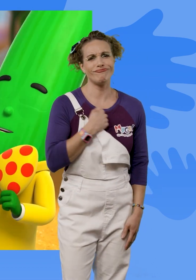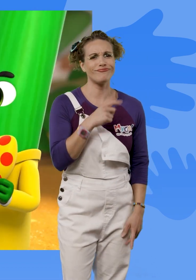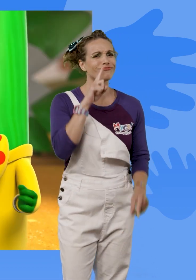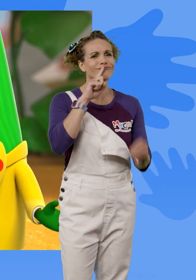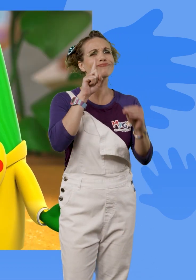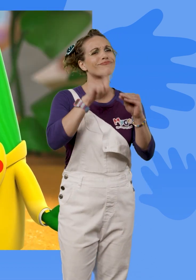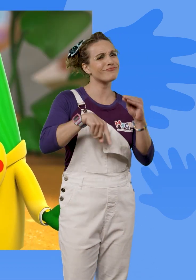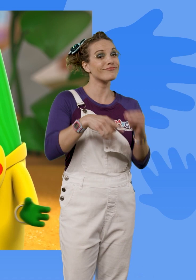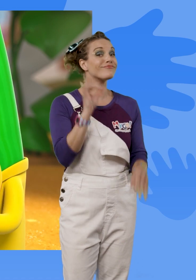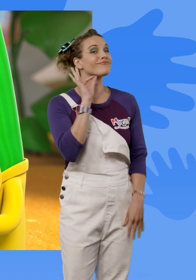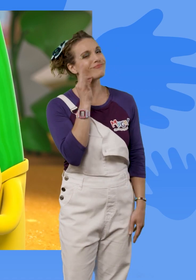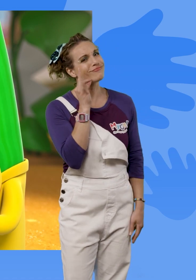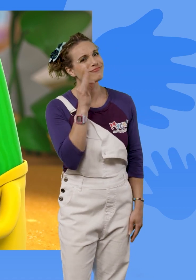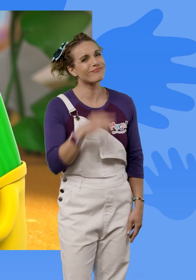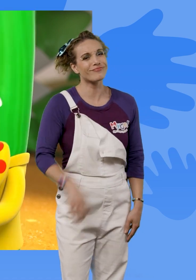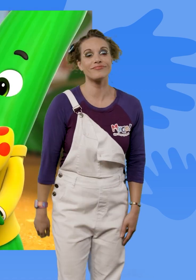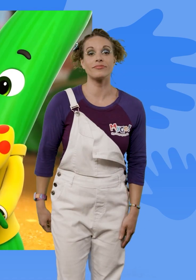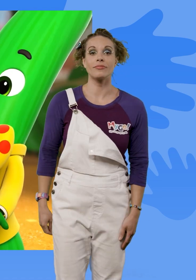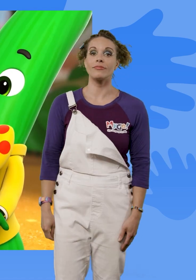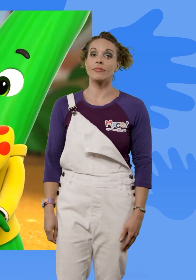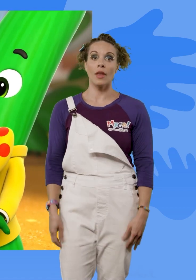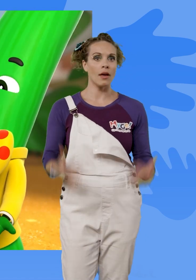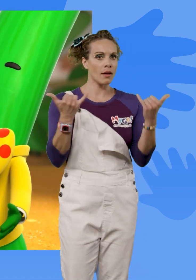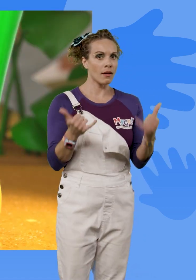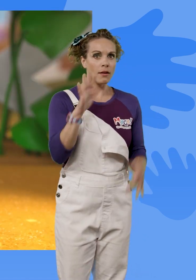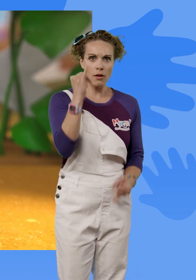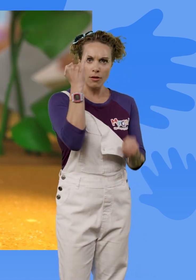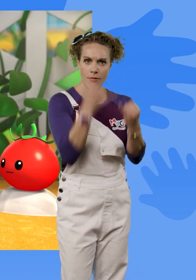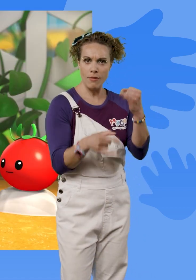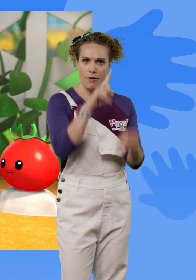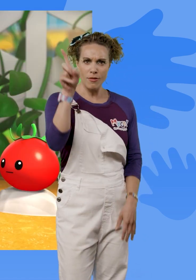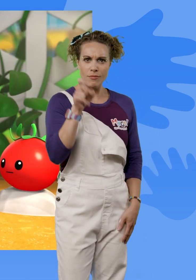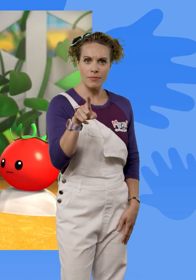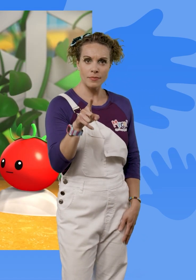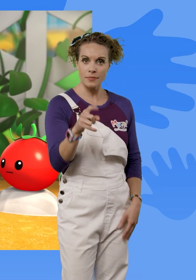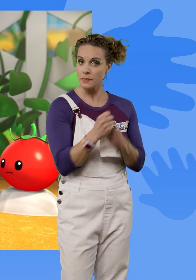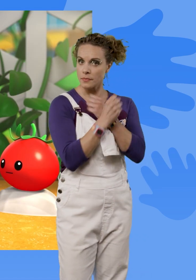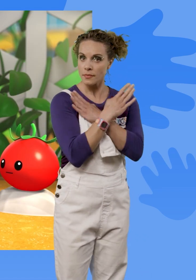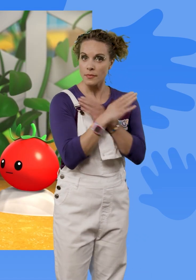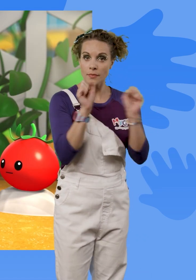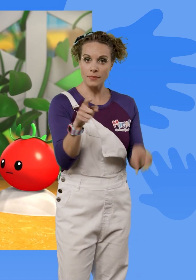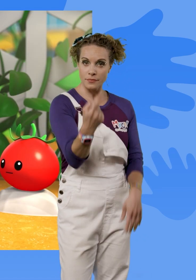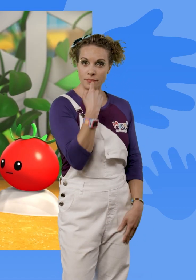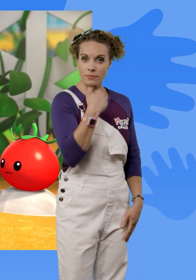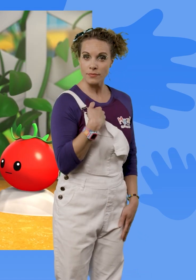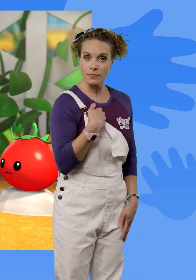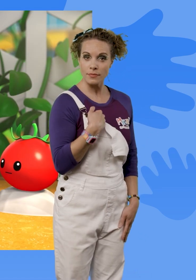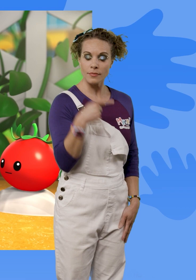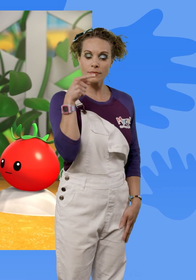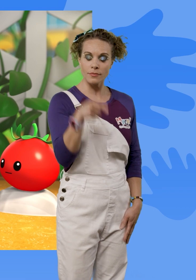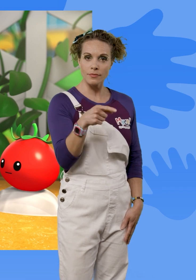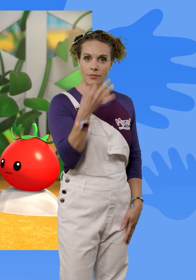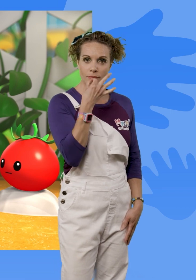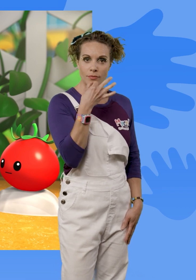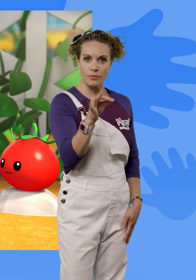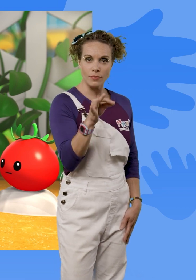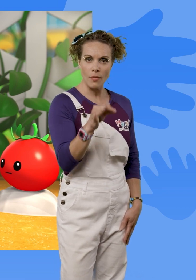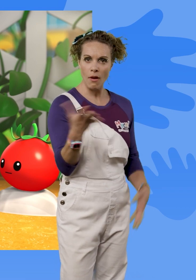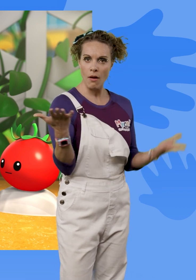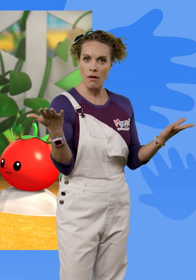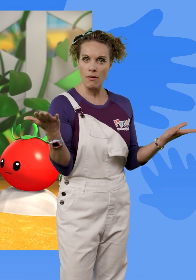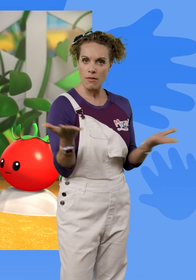sorry. Tomato is a fruit. Now, your final question, Blippi. Can you tell me if